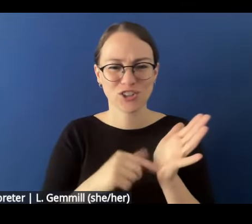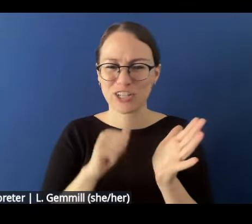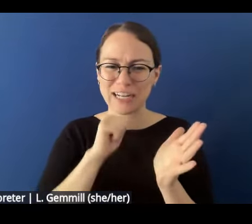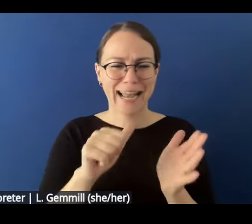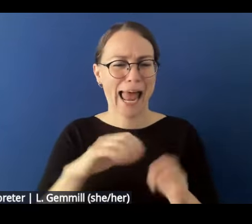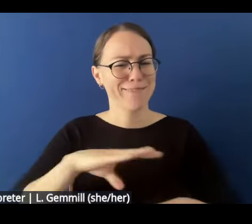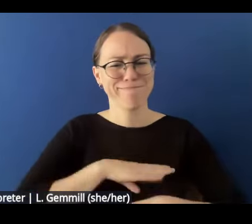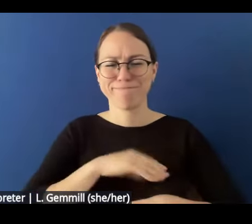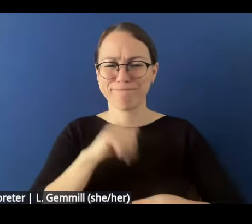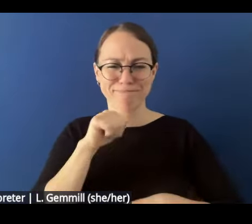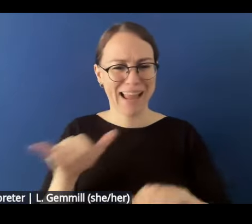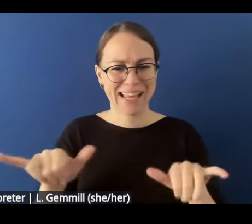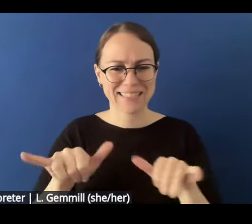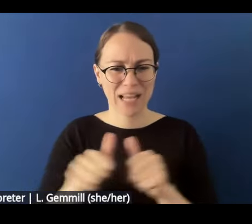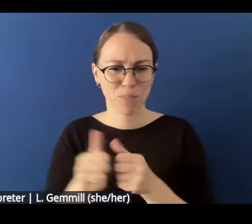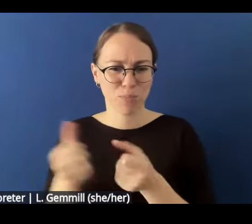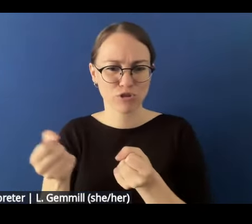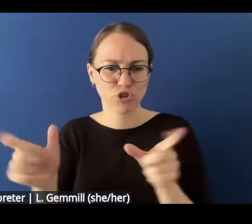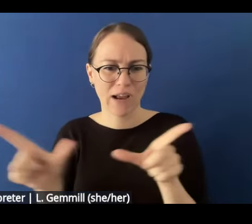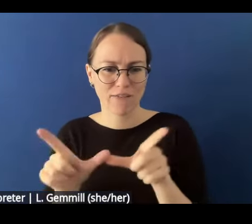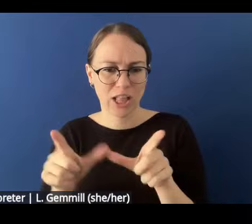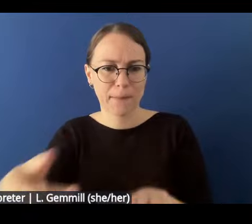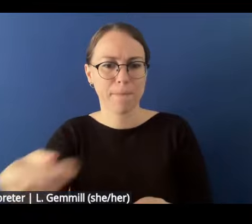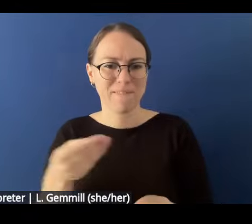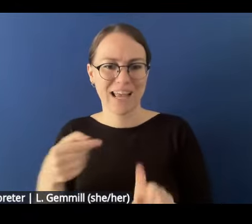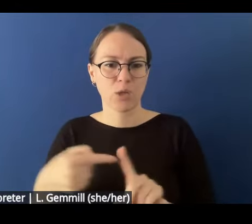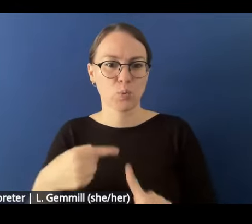on the driver's license that was provided to us.